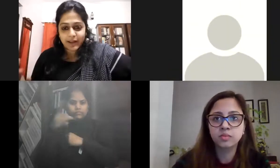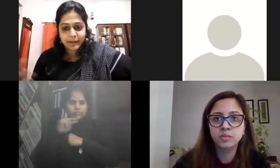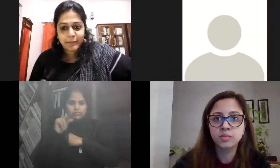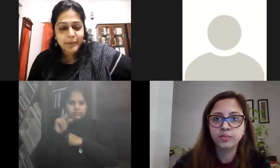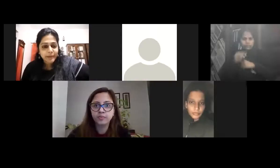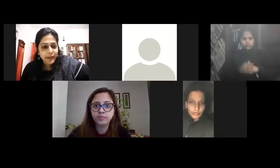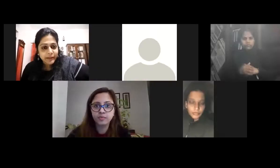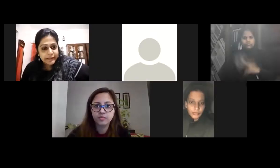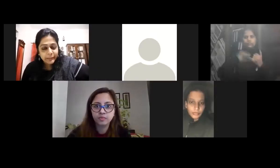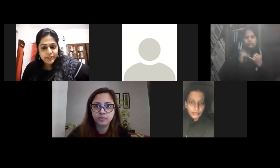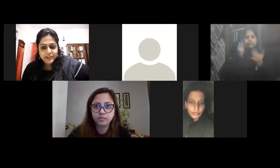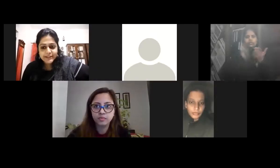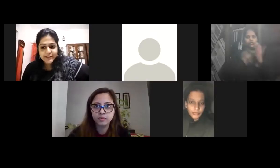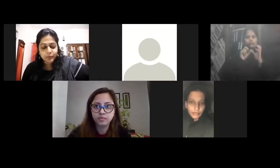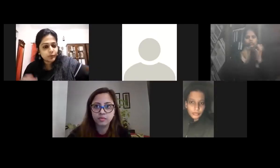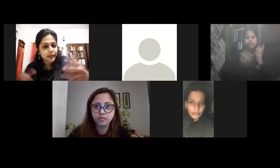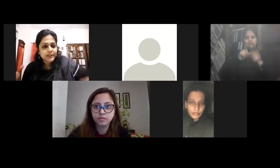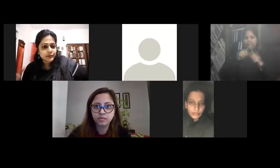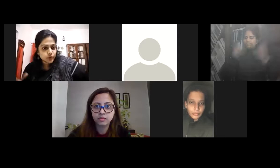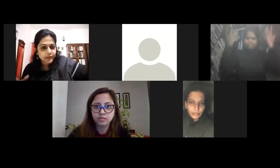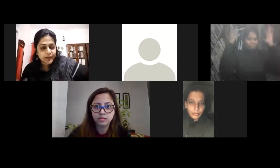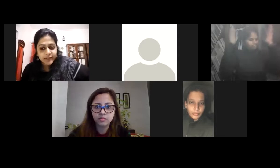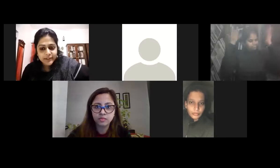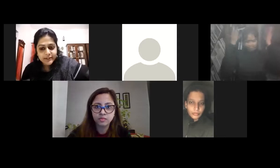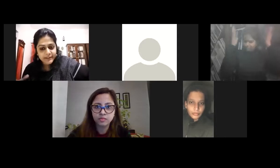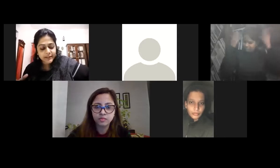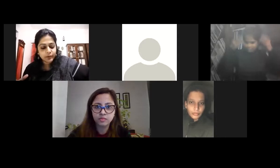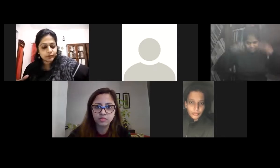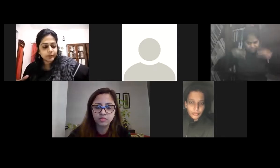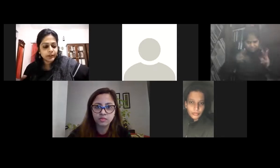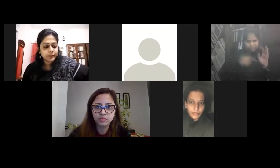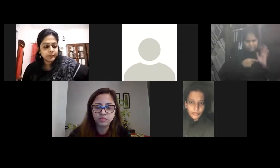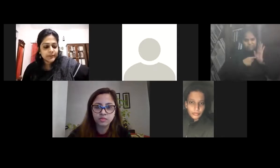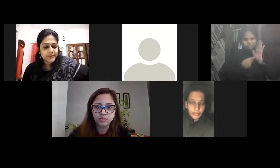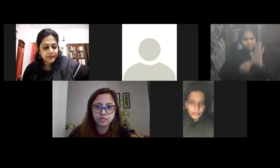Sunanda, I greatly appreciated some of the ways in which you've navigated the terrain of